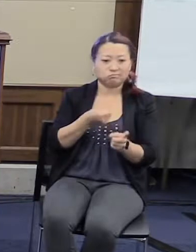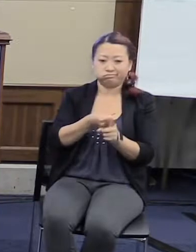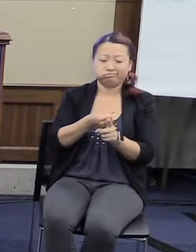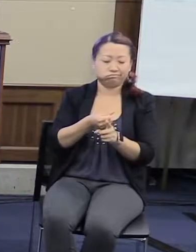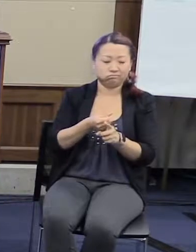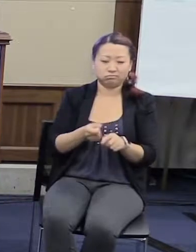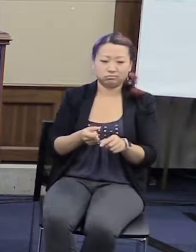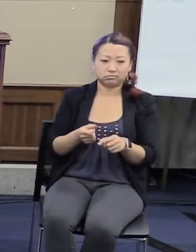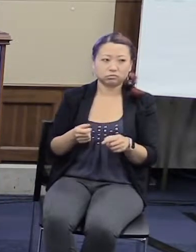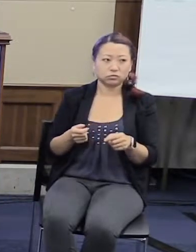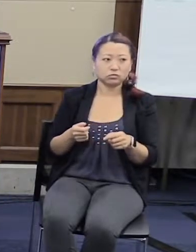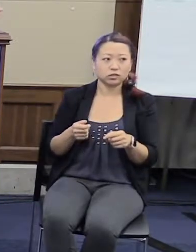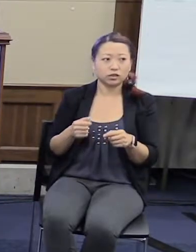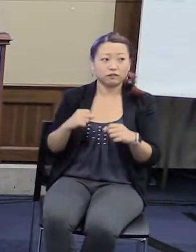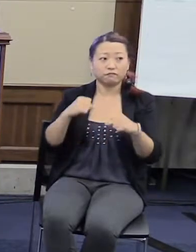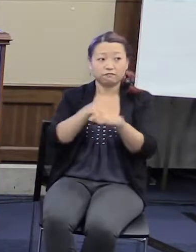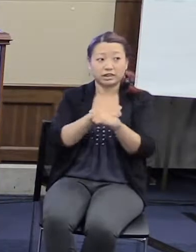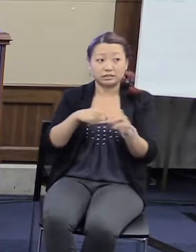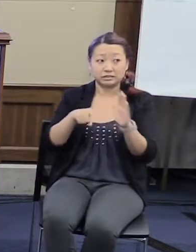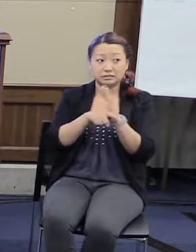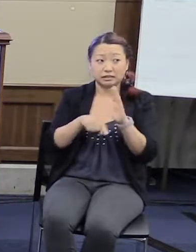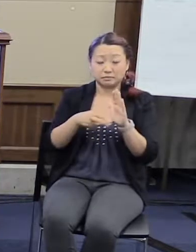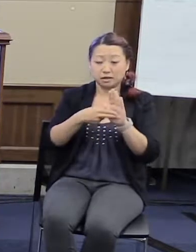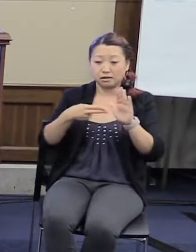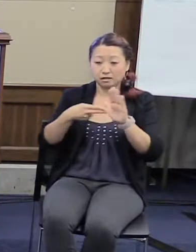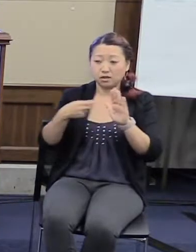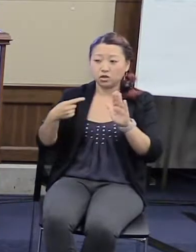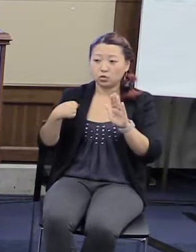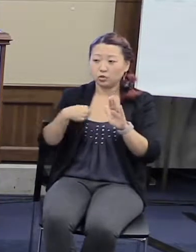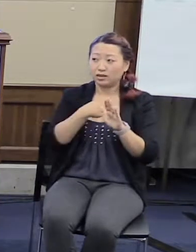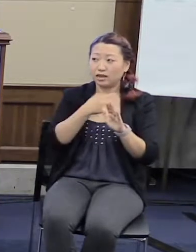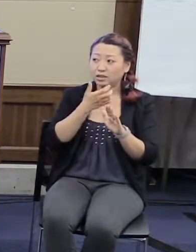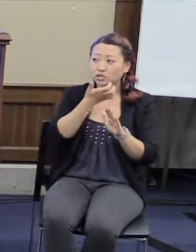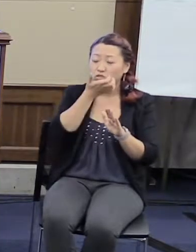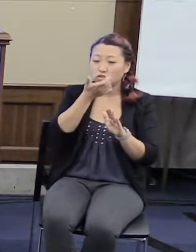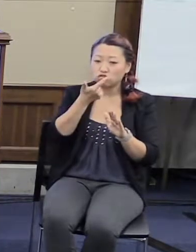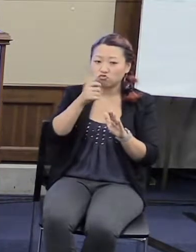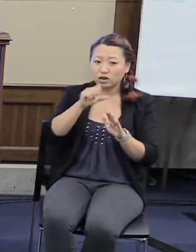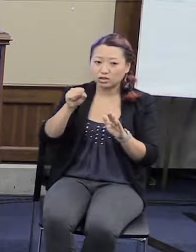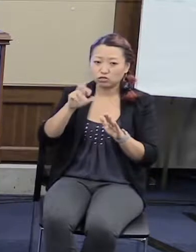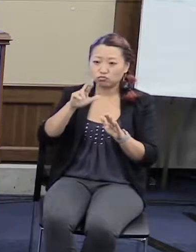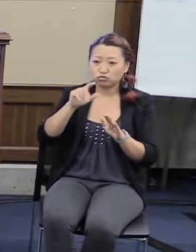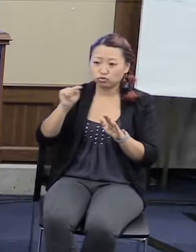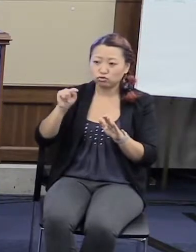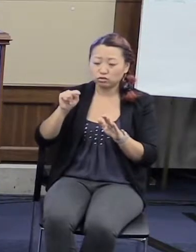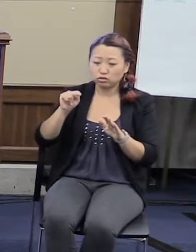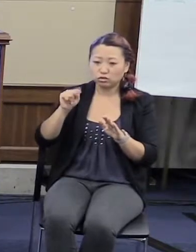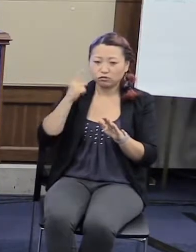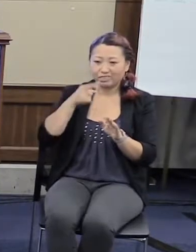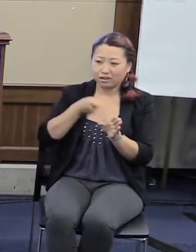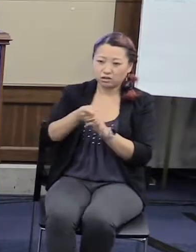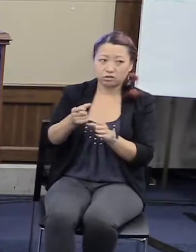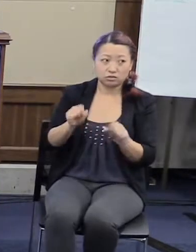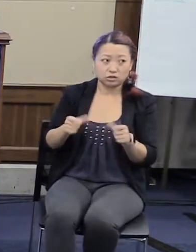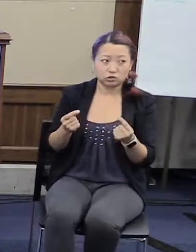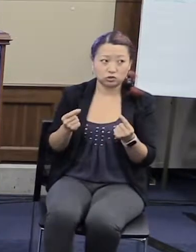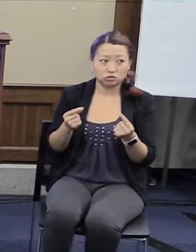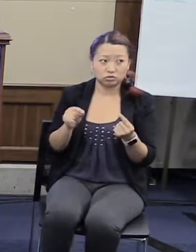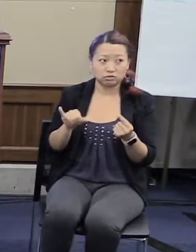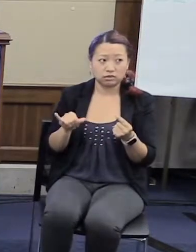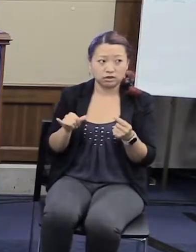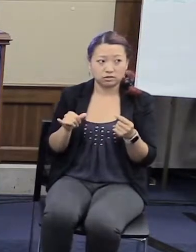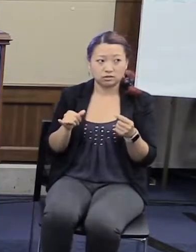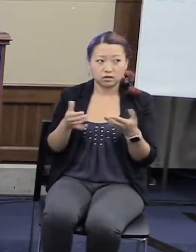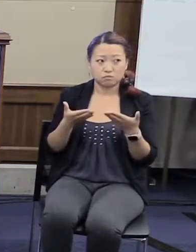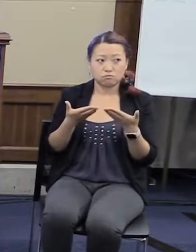fighting stigmas, so what can we do as grassroots in that area? It's a very broad